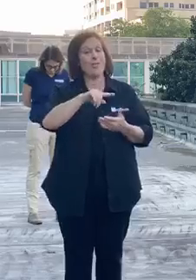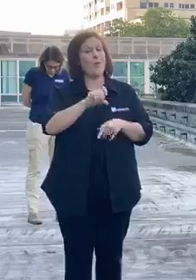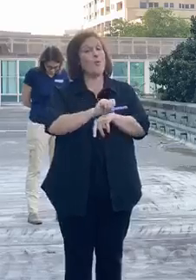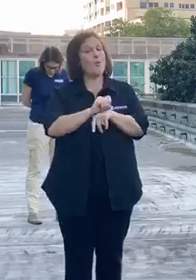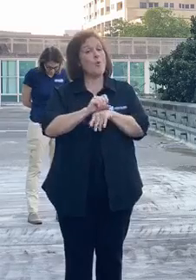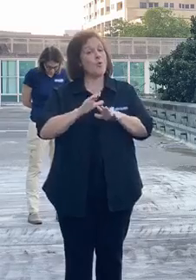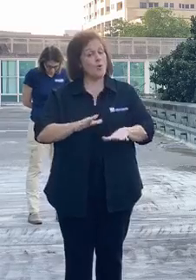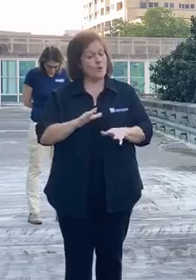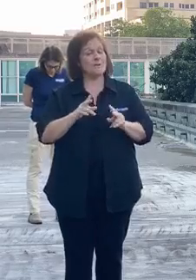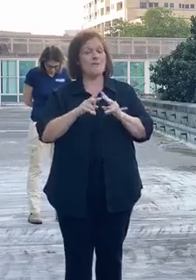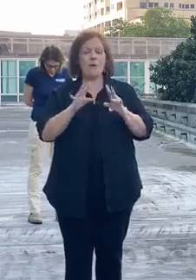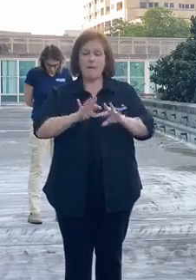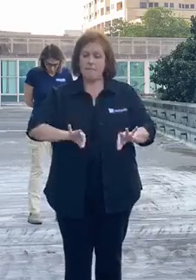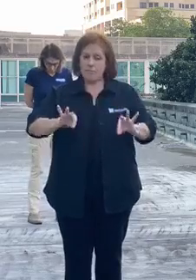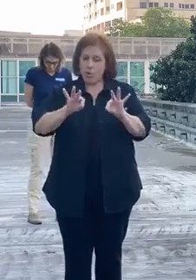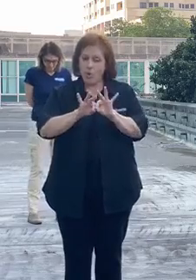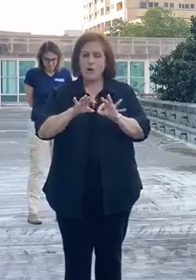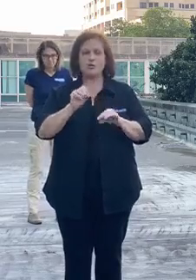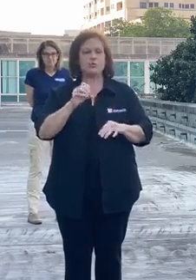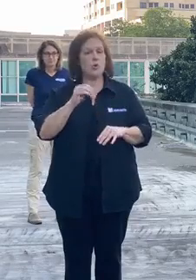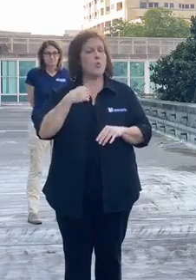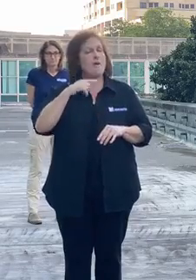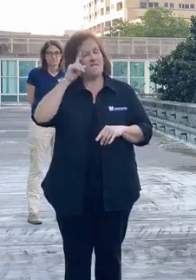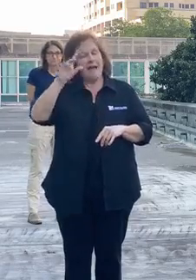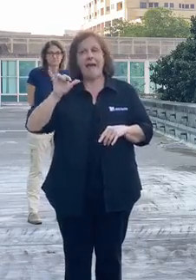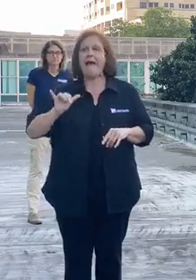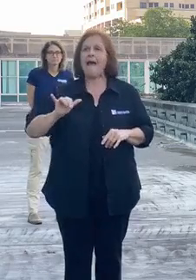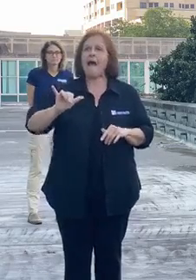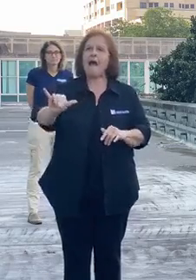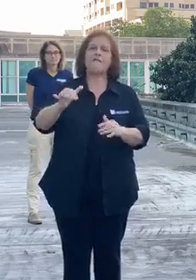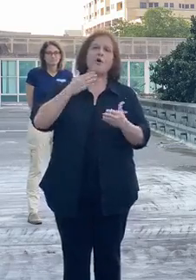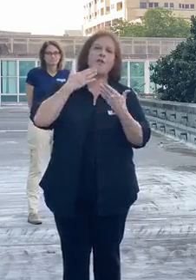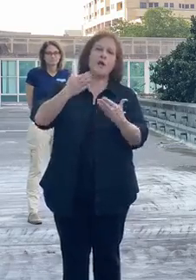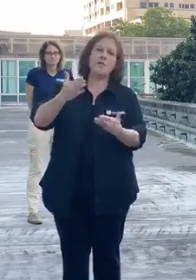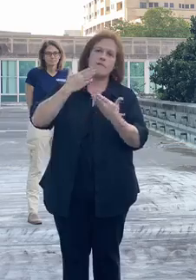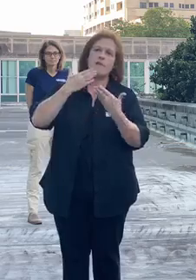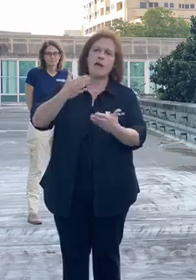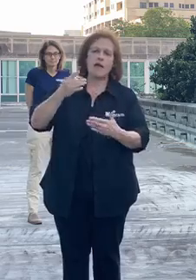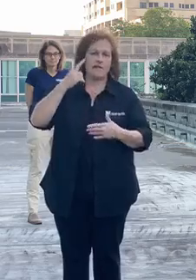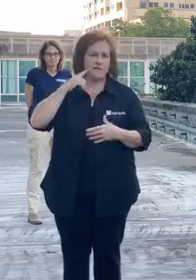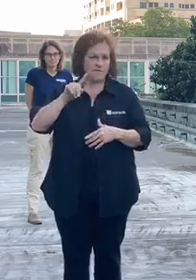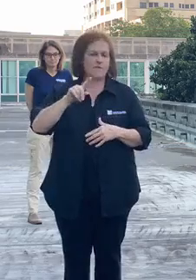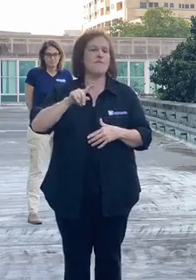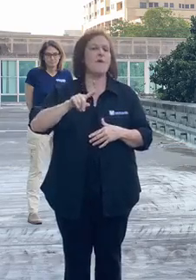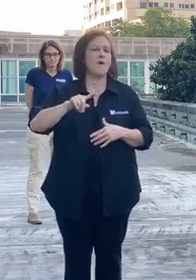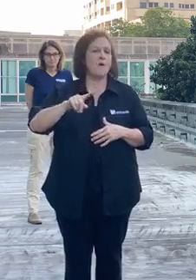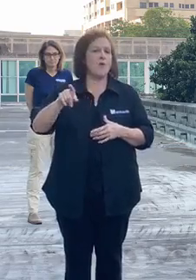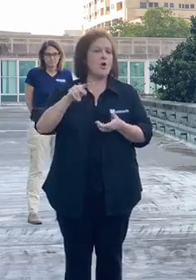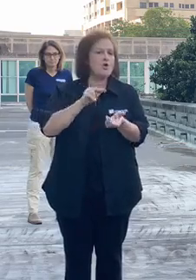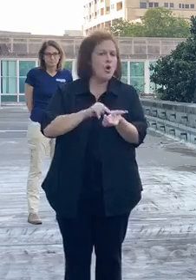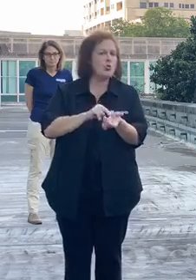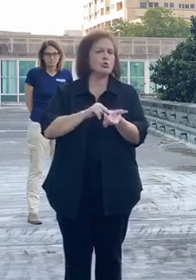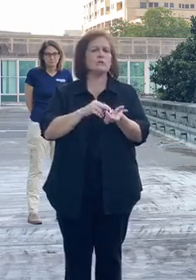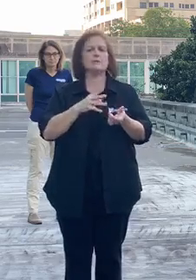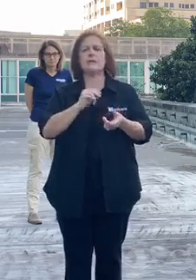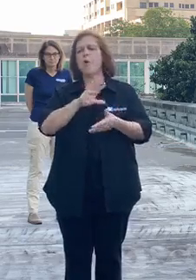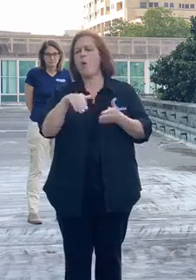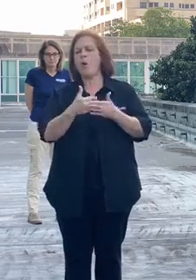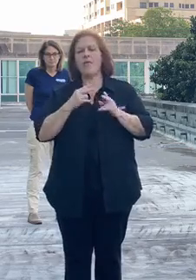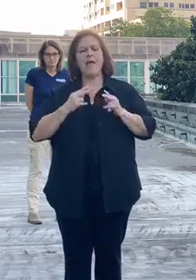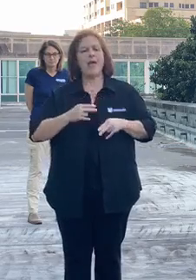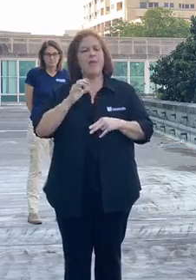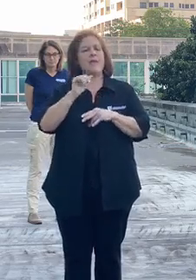So we will forever be grateful for the work that you're doing during this crisis, the nurses and all of the healthcare